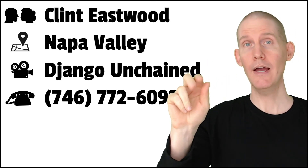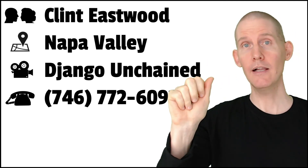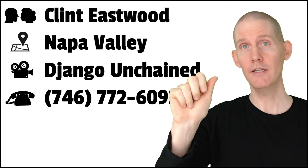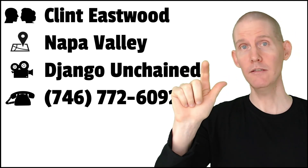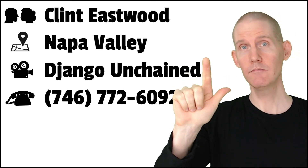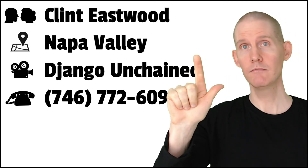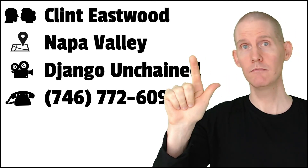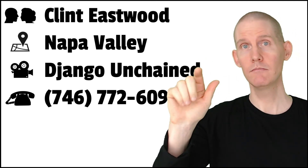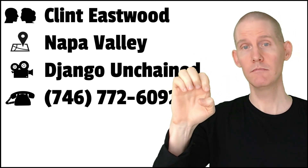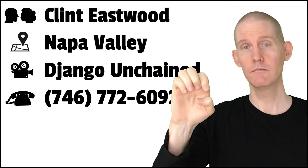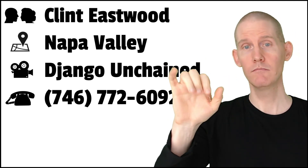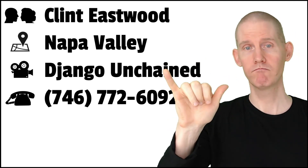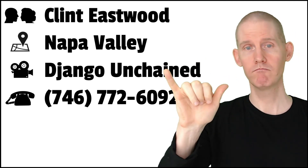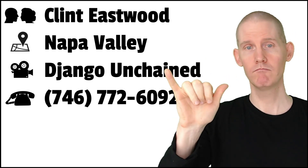Valley,